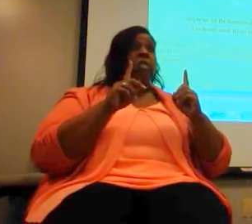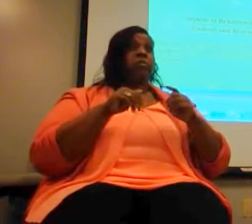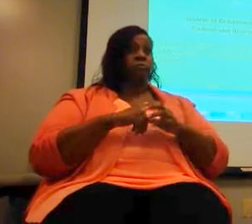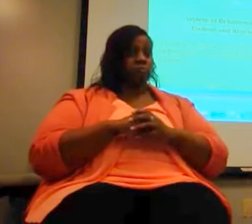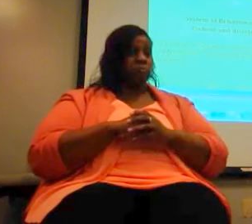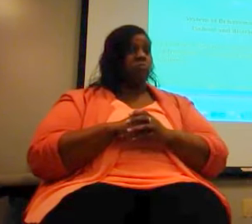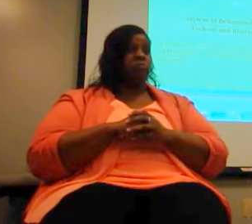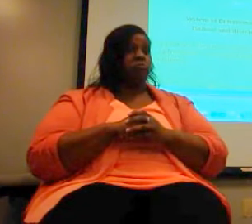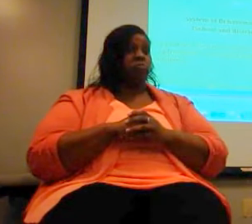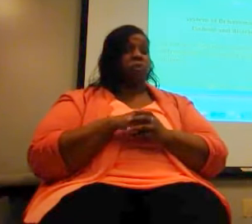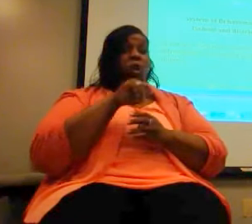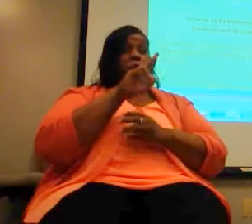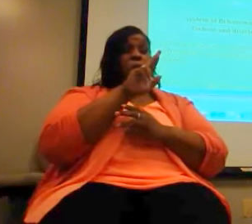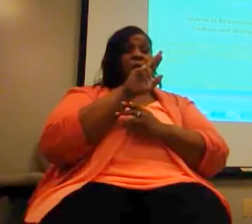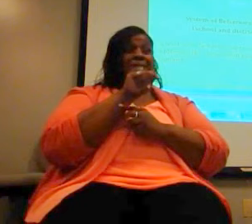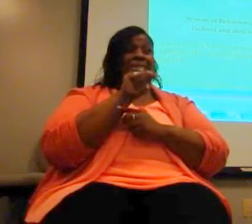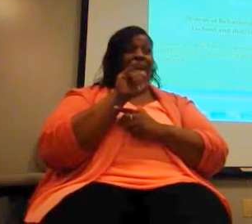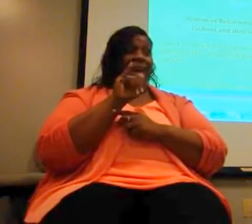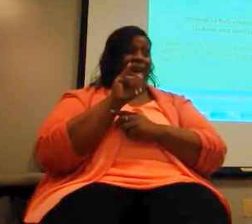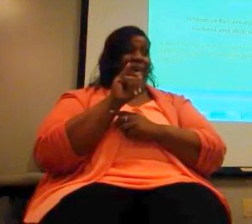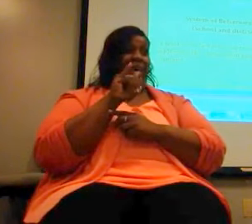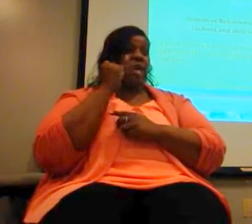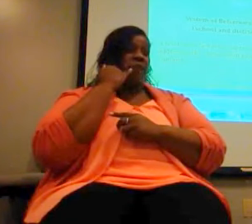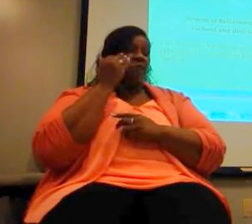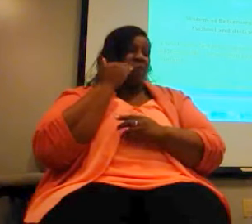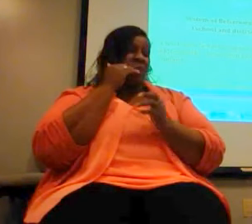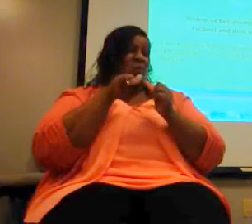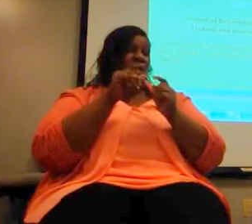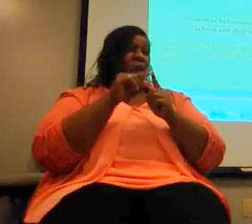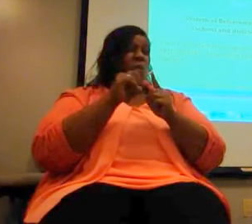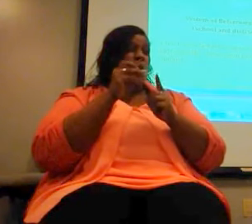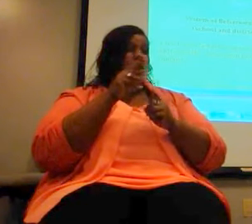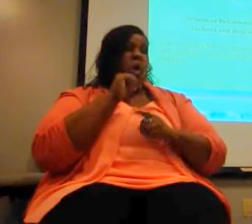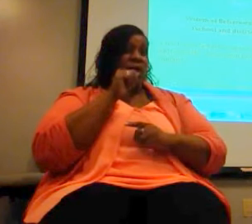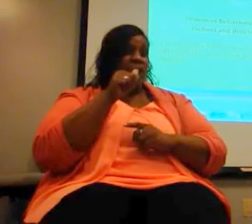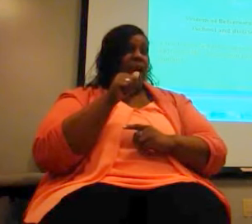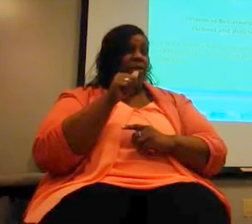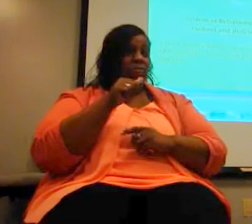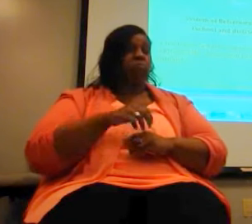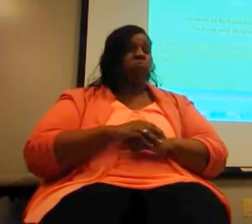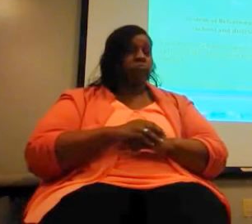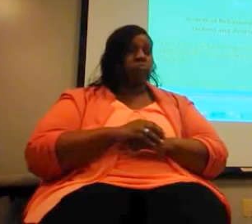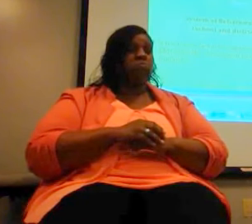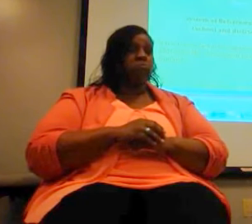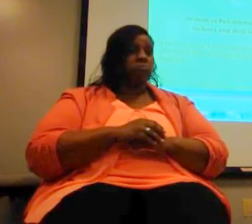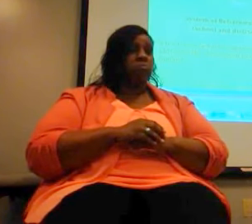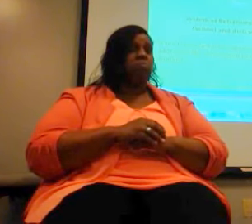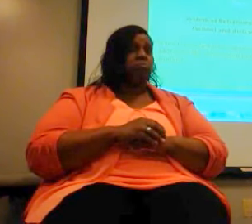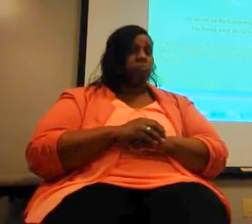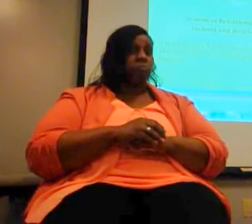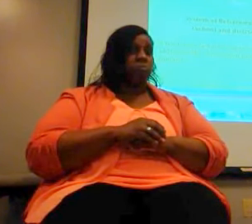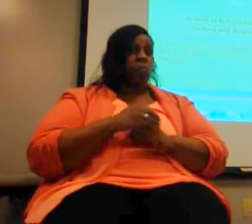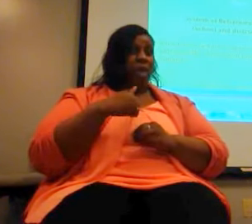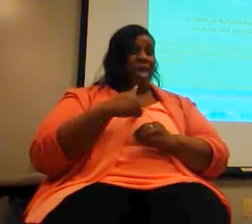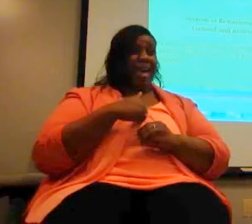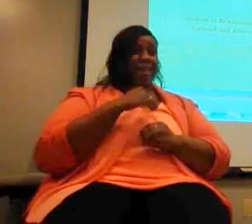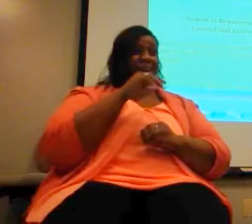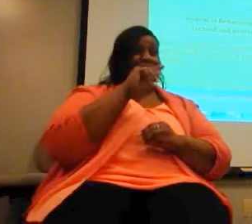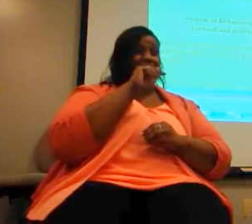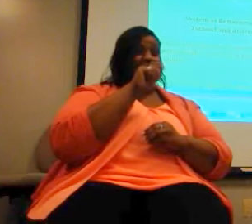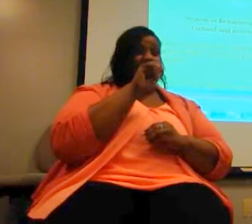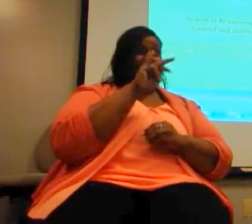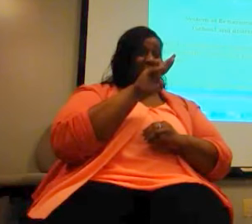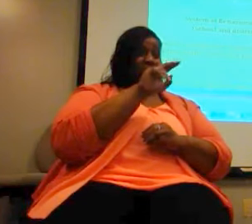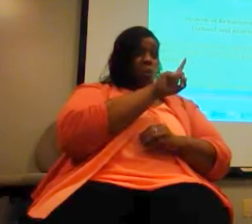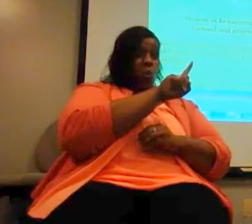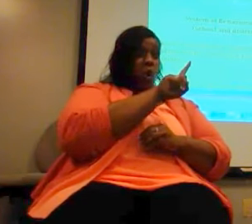or RTI, if you're familiar with that. This is their essential elements, and under Tier 1, they require a system